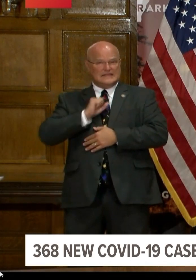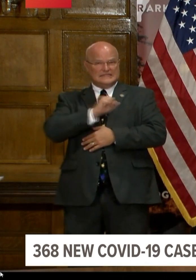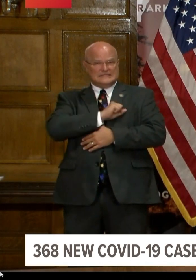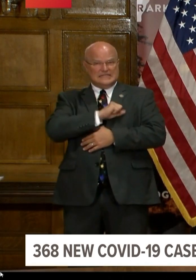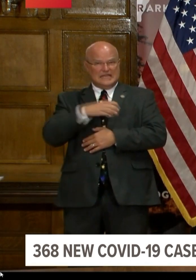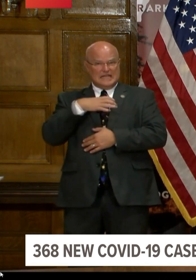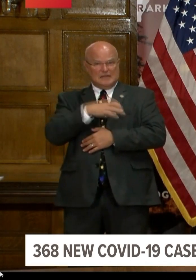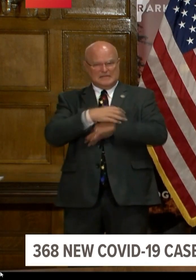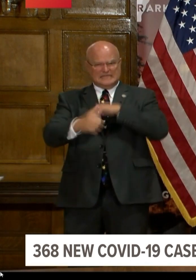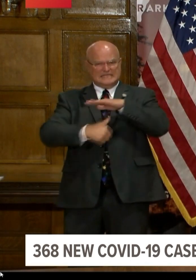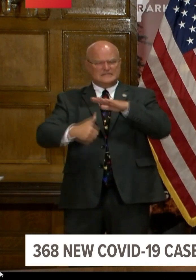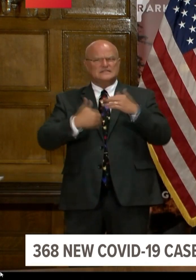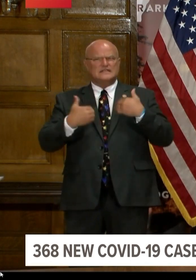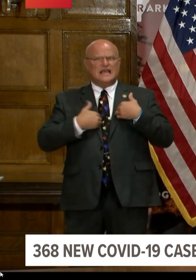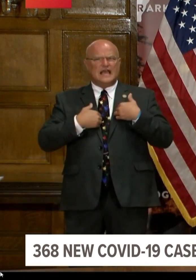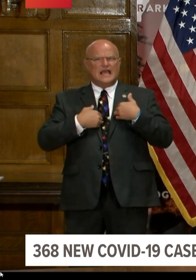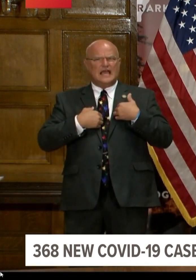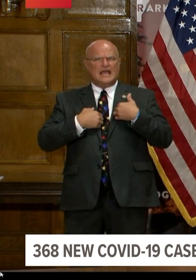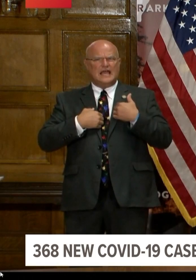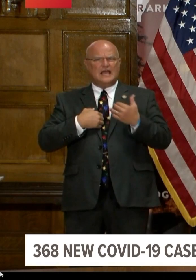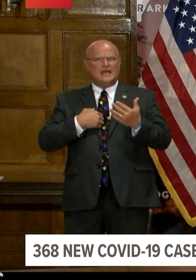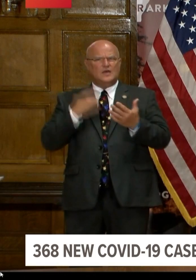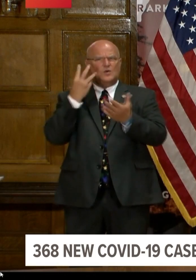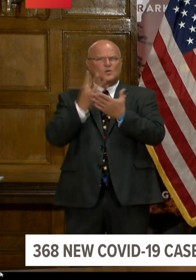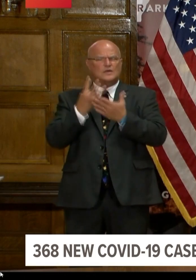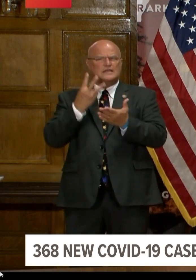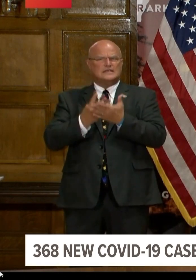committee downstairs had witnesses that